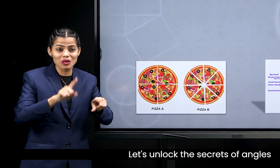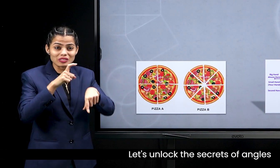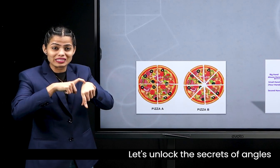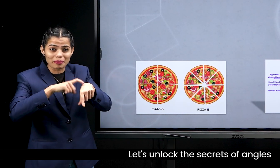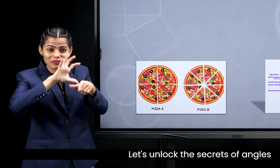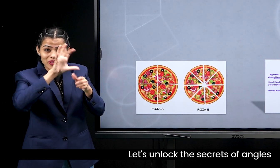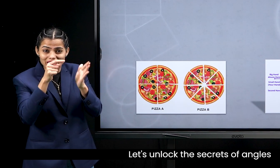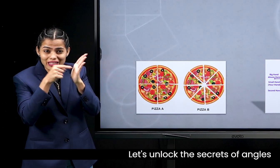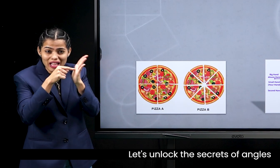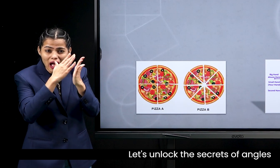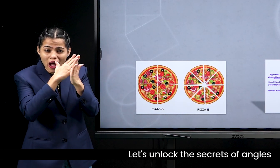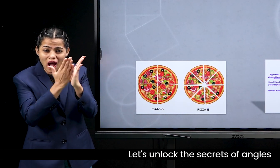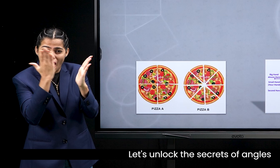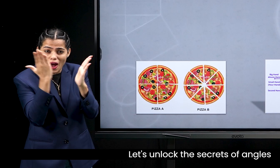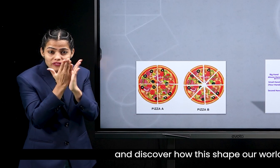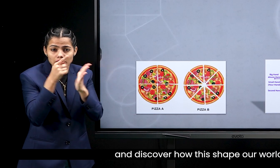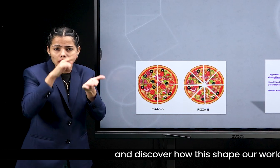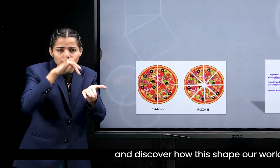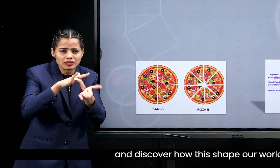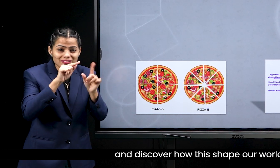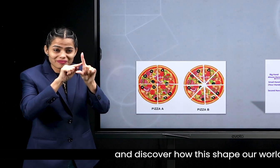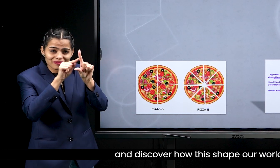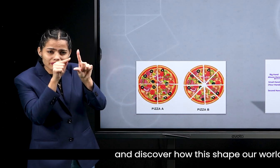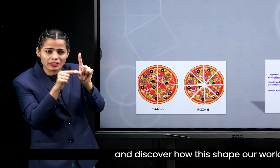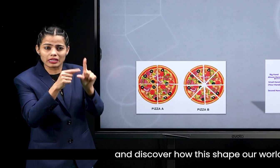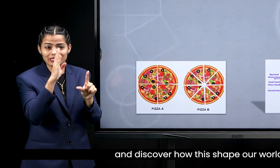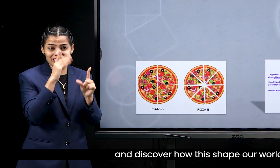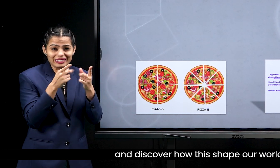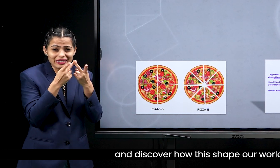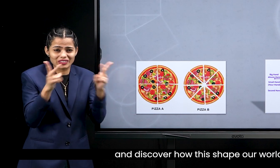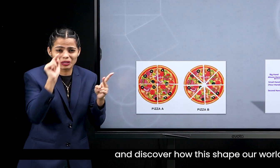Let's unlock the secrets of angles and discover how they shape our world.